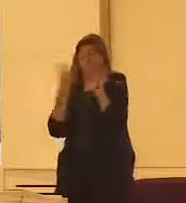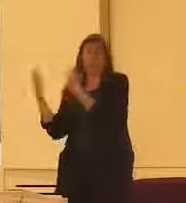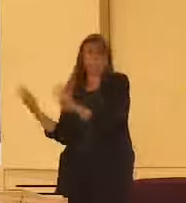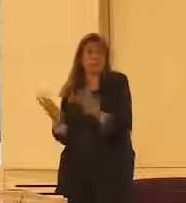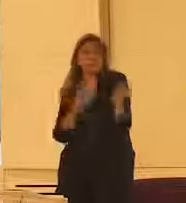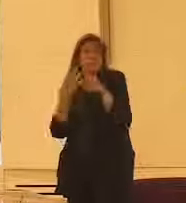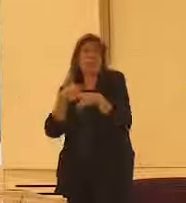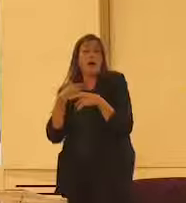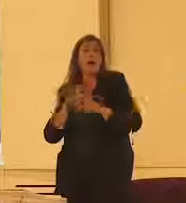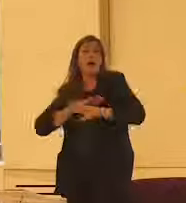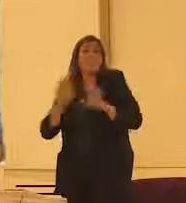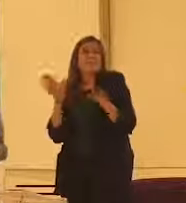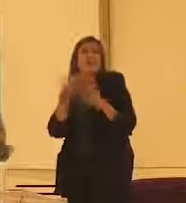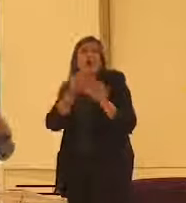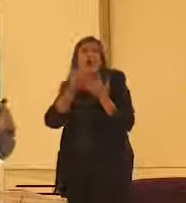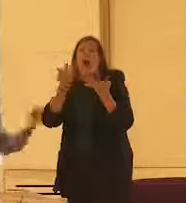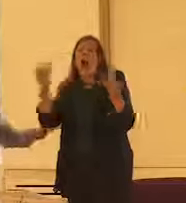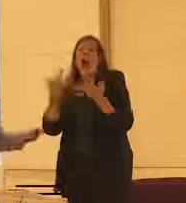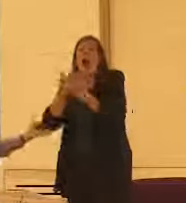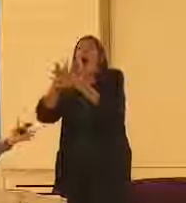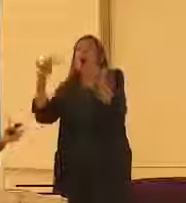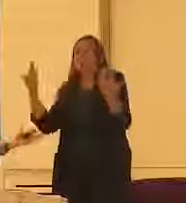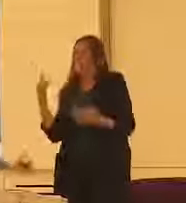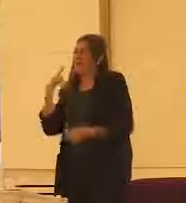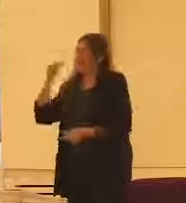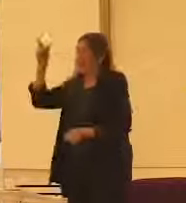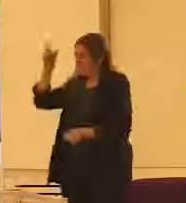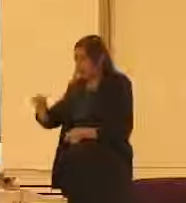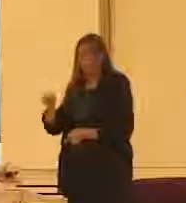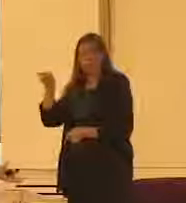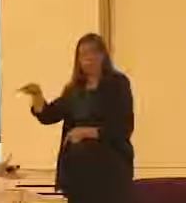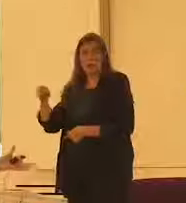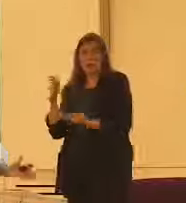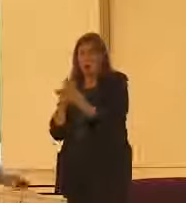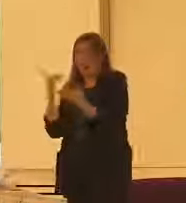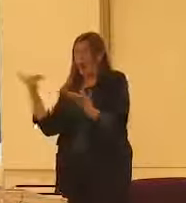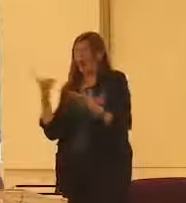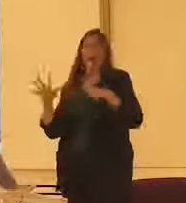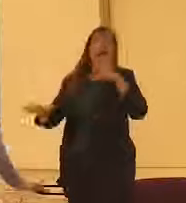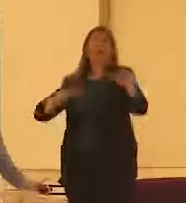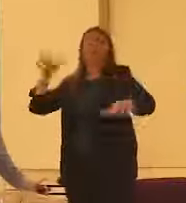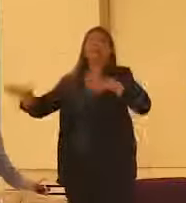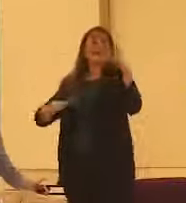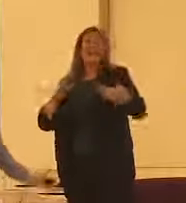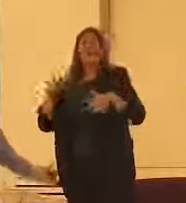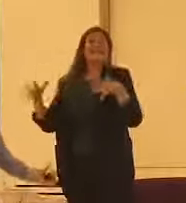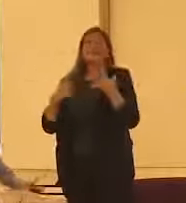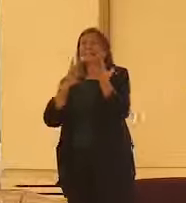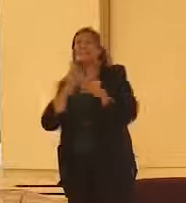to a situation where there is a deaf person who is clearly in distress and everybody can see they're in distress, but no one really knows what's going